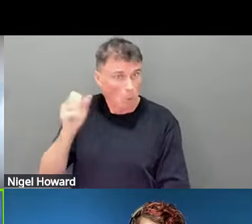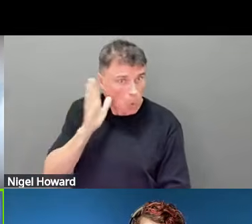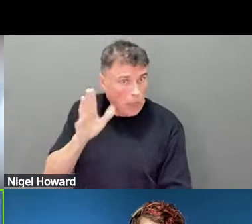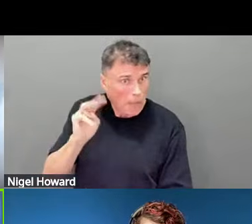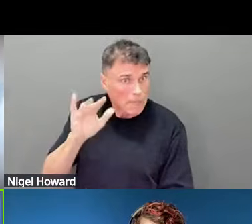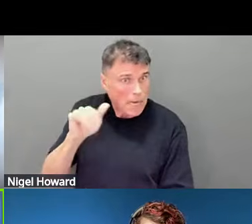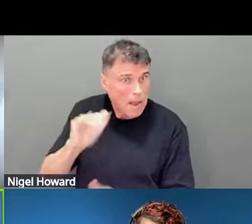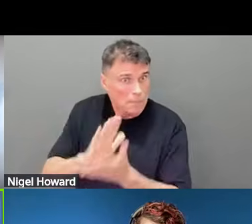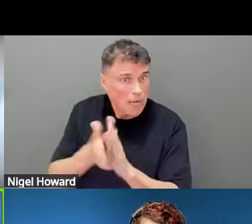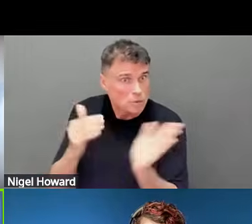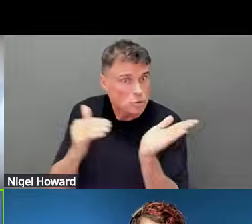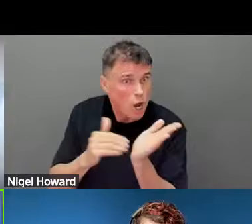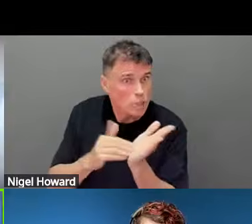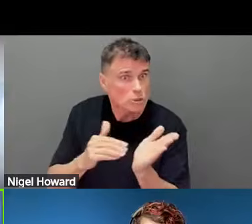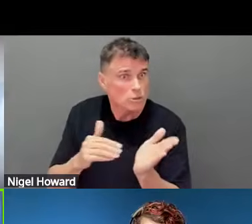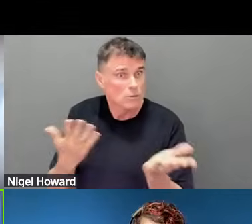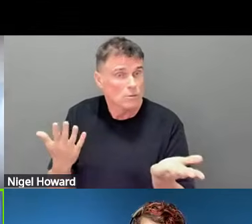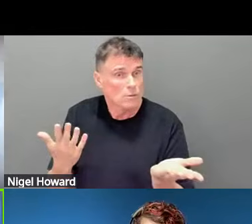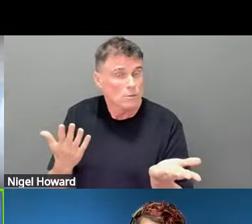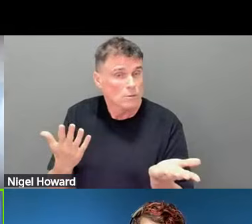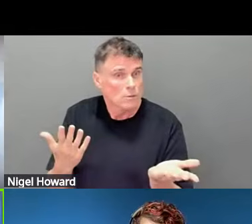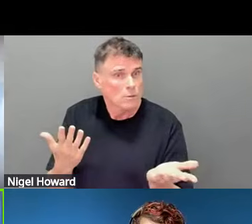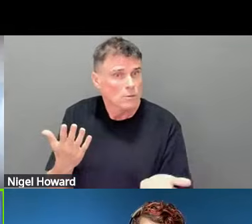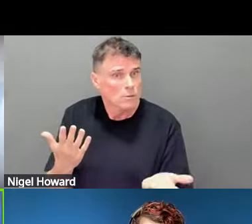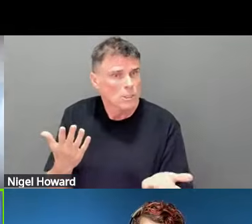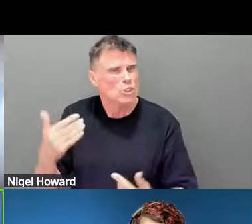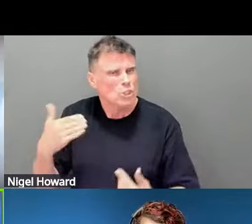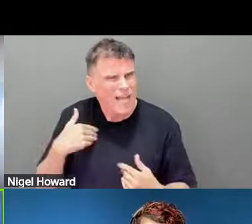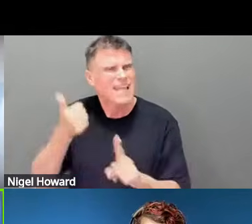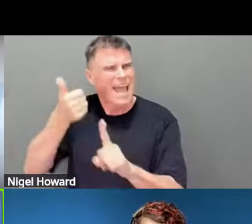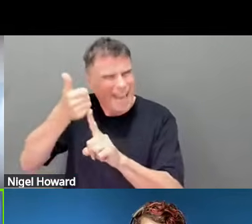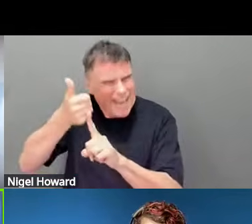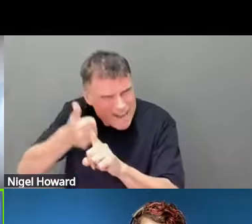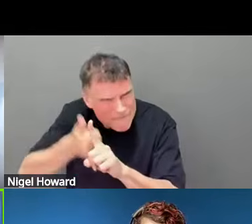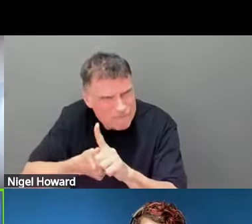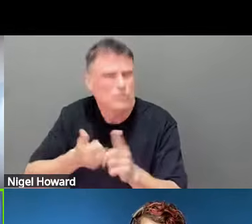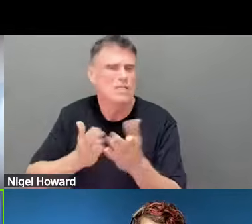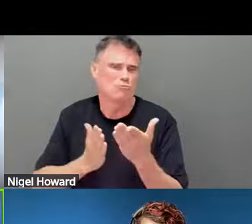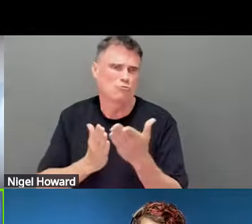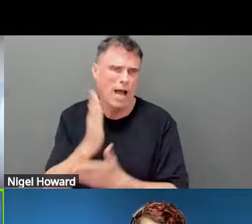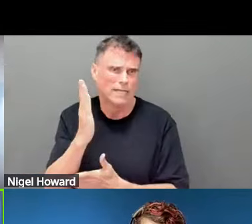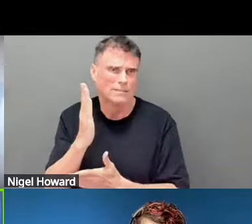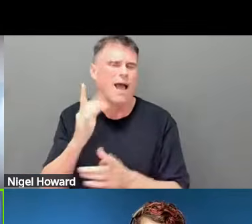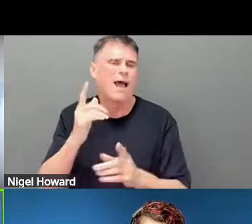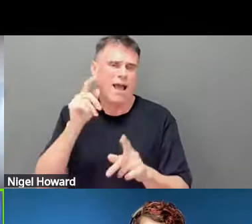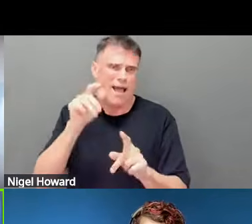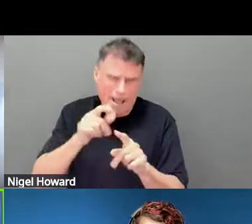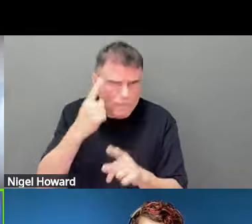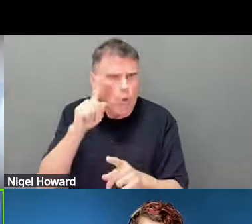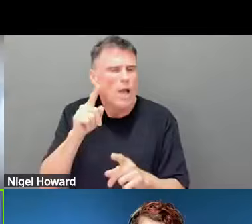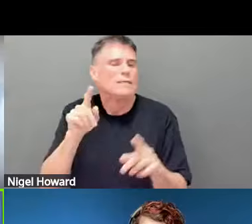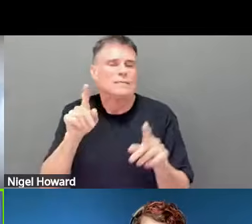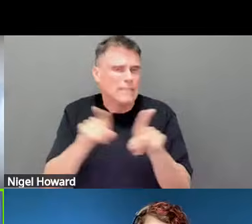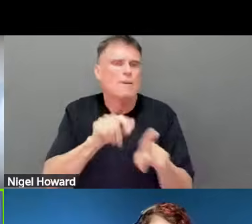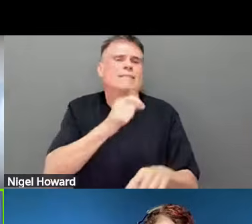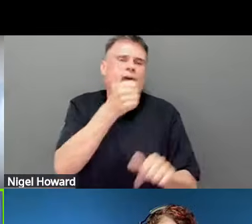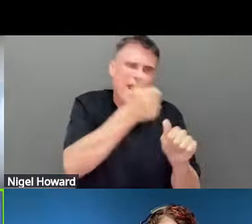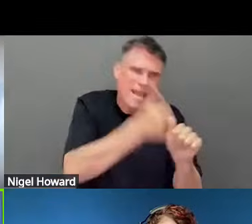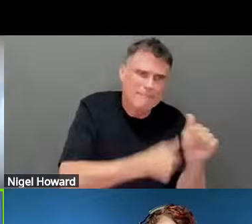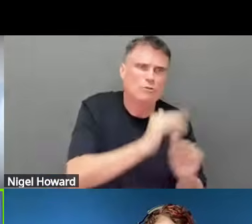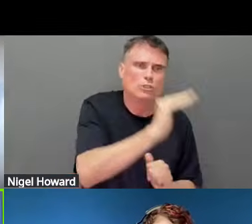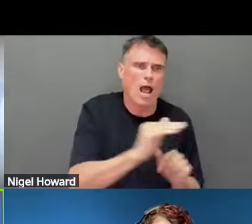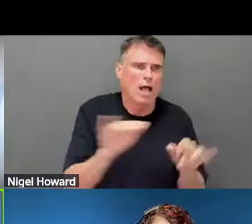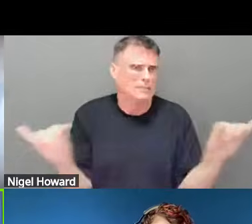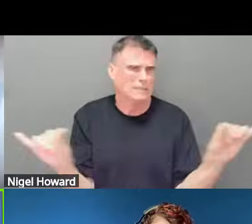irregular language access, what that means is that they fall farther and farther behind. But every